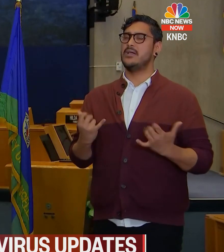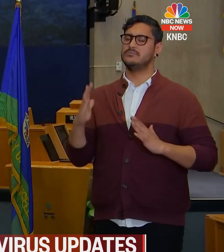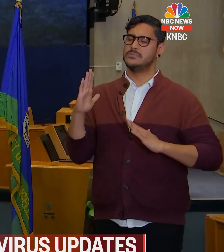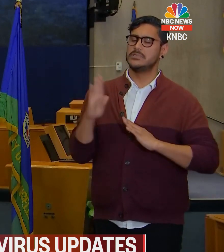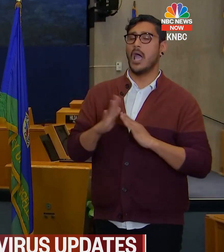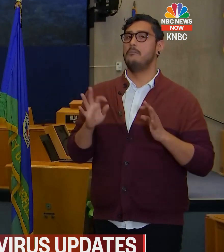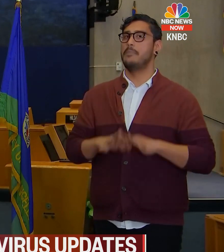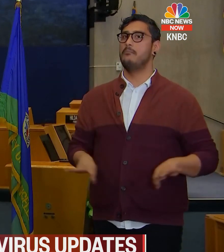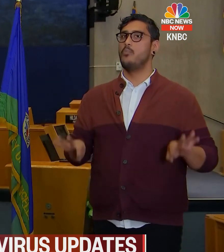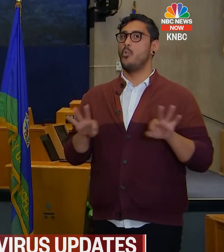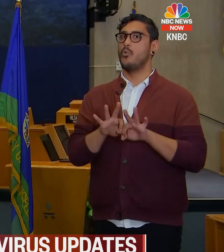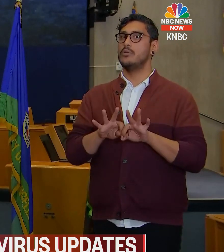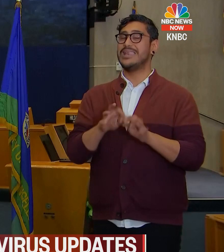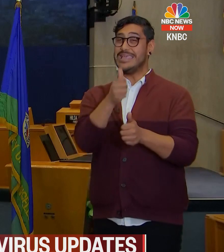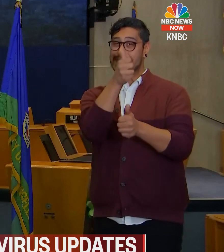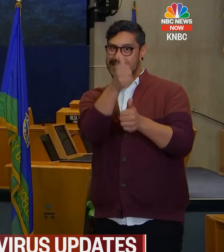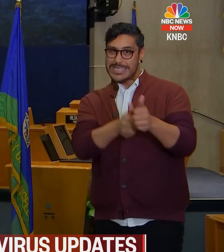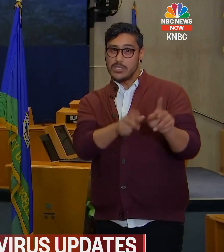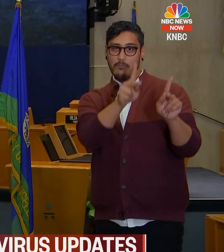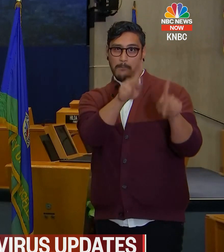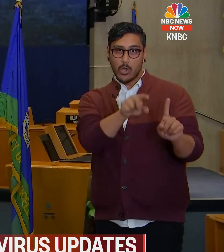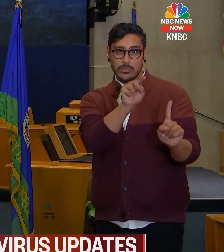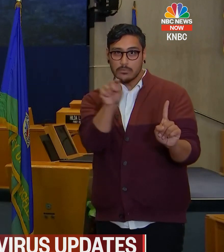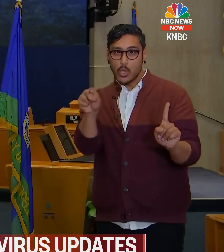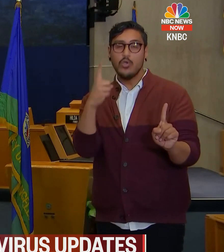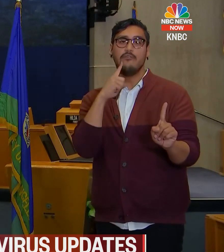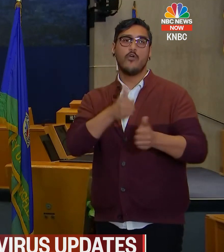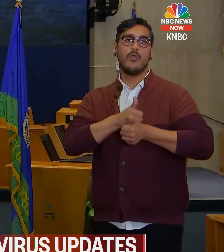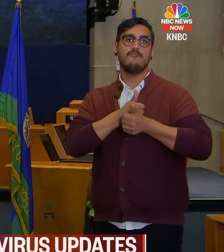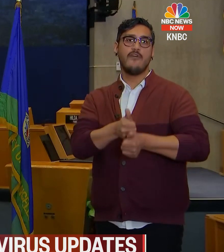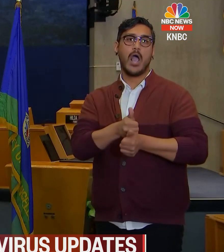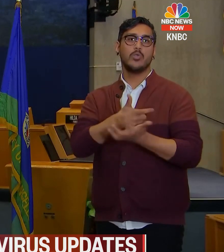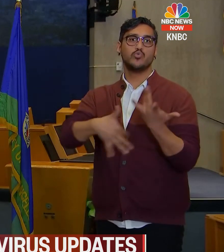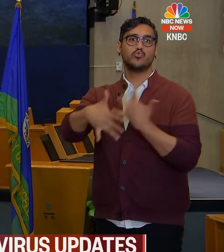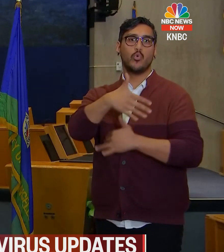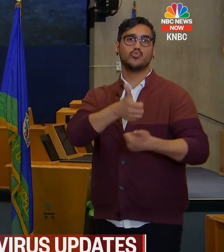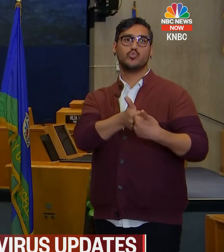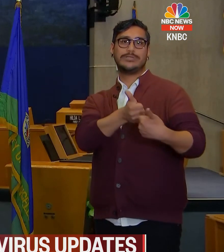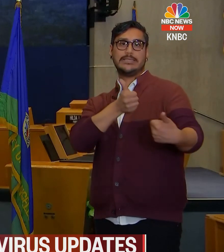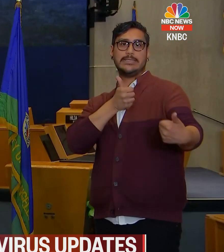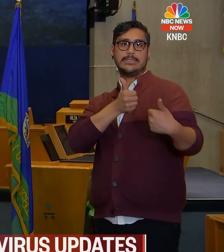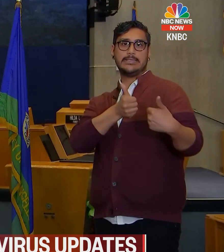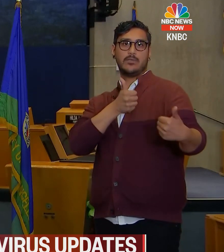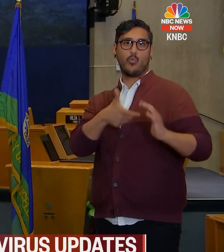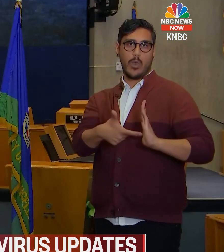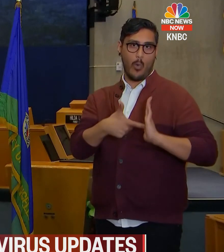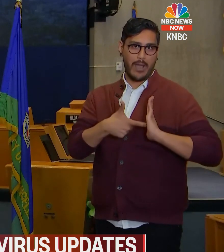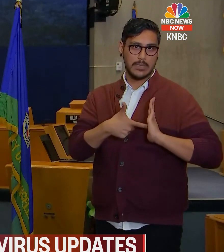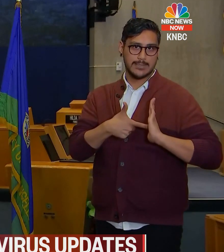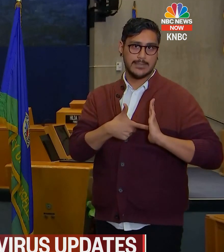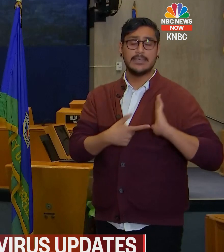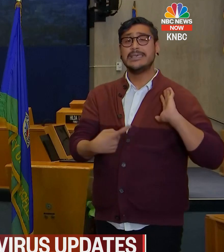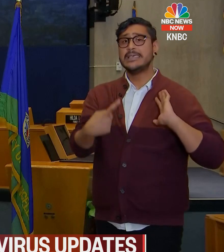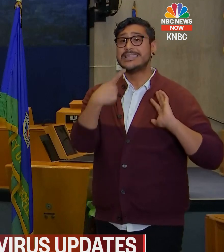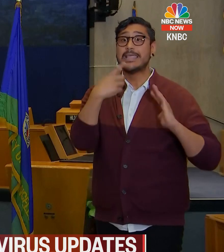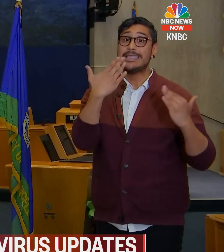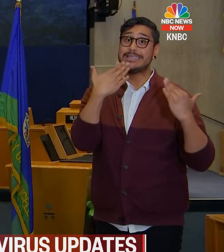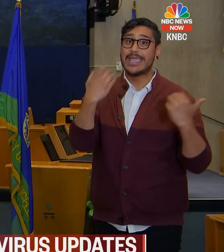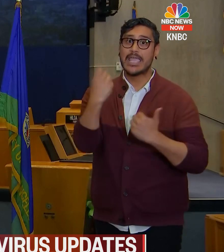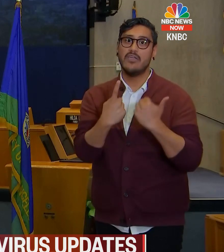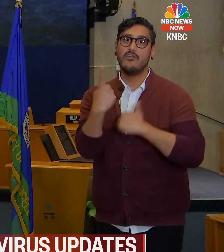for every single person to follow all of the social distancing requirements. And I want to thank everybody who's